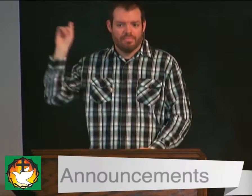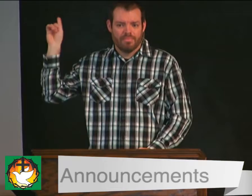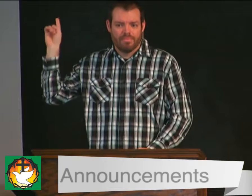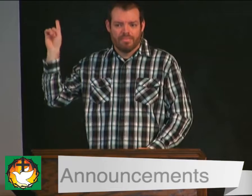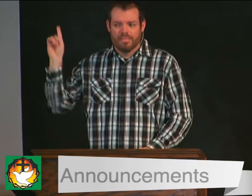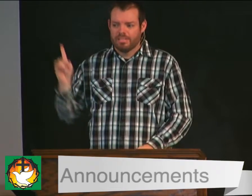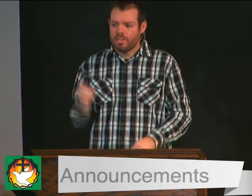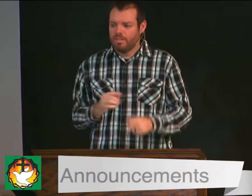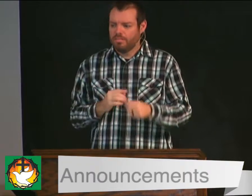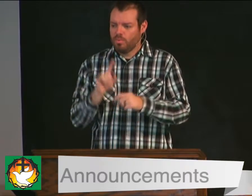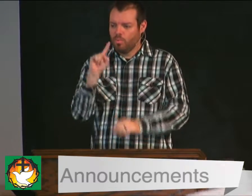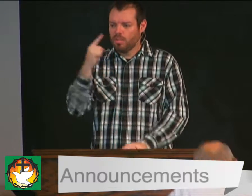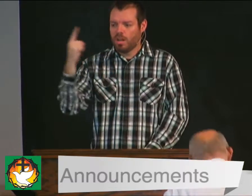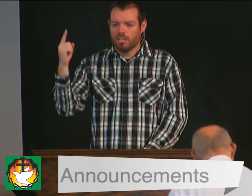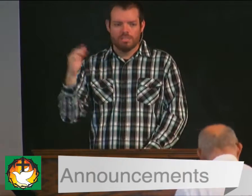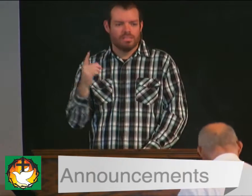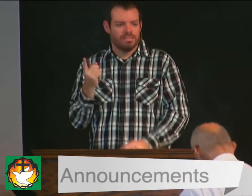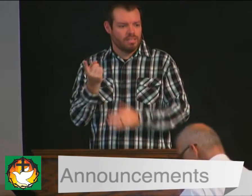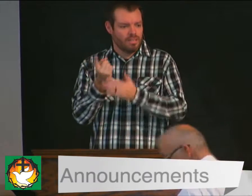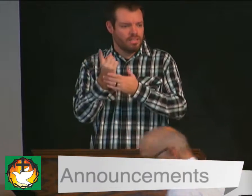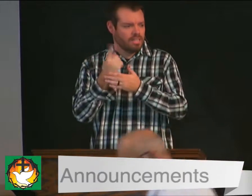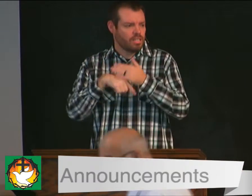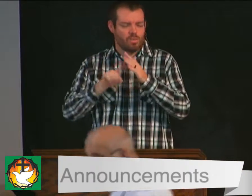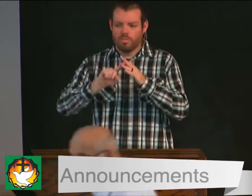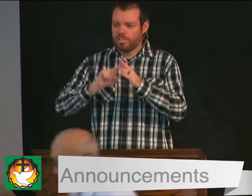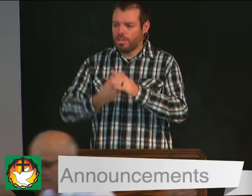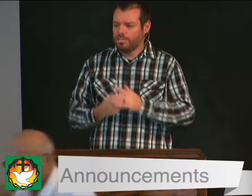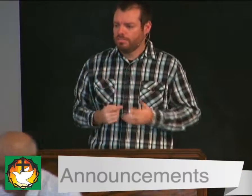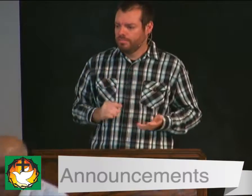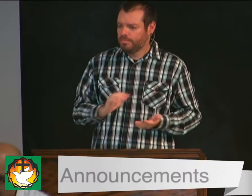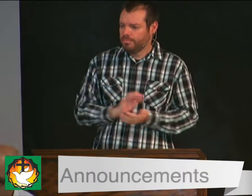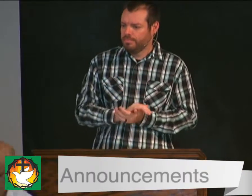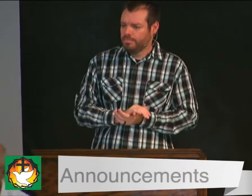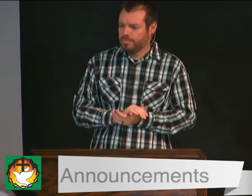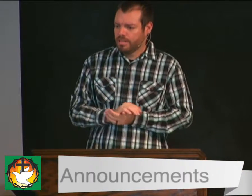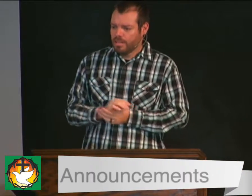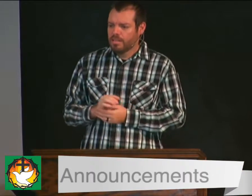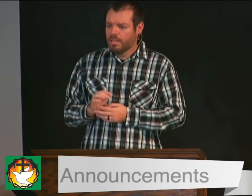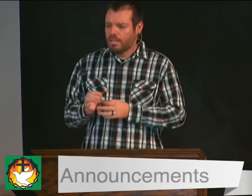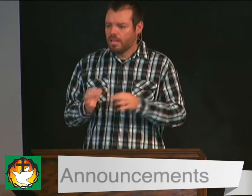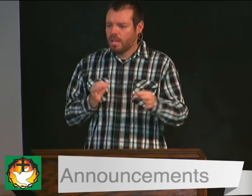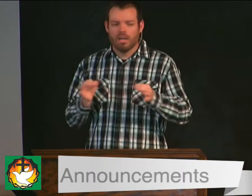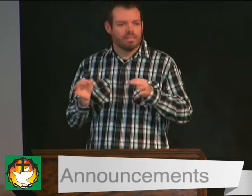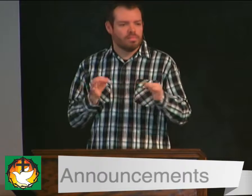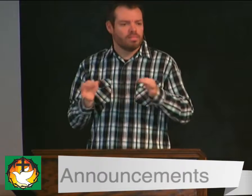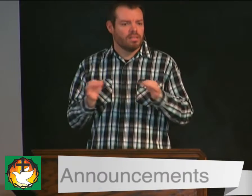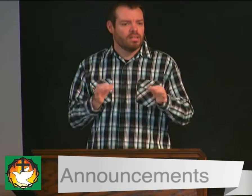camp. So, $1 bill, next week we start.